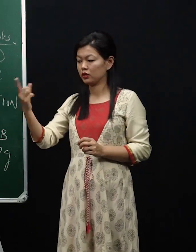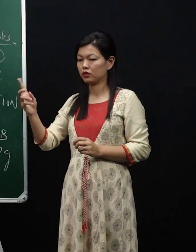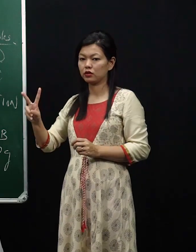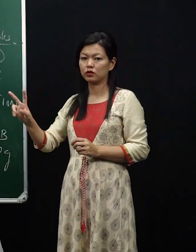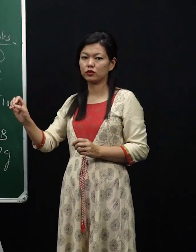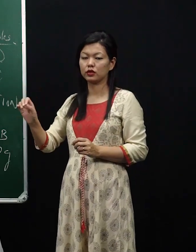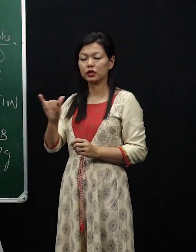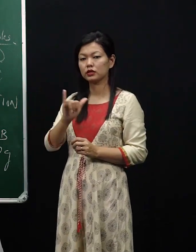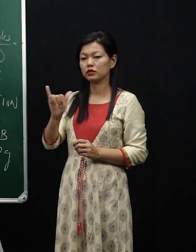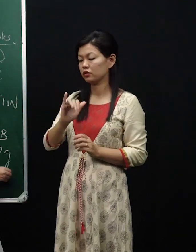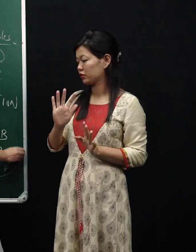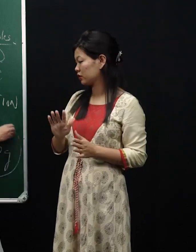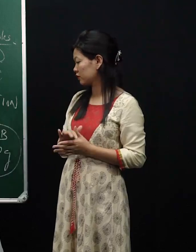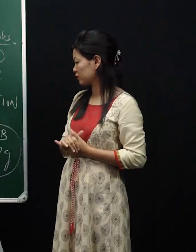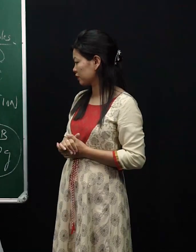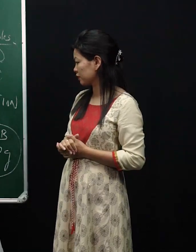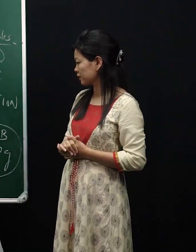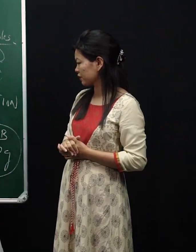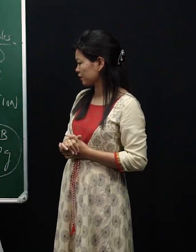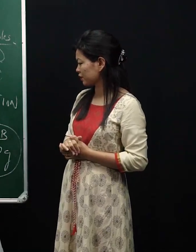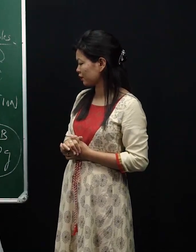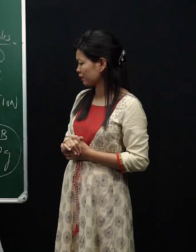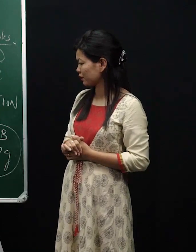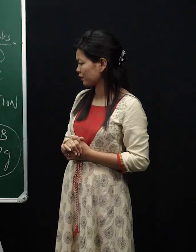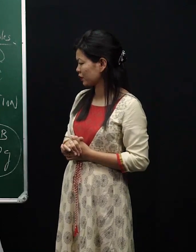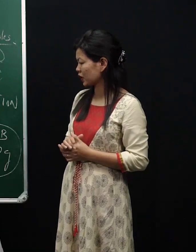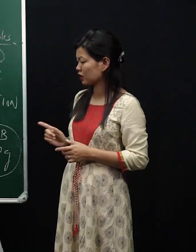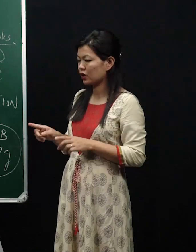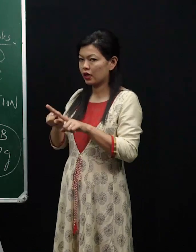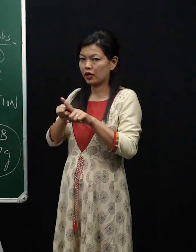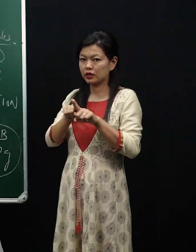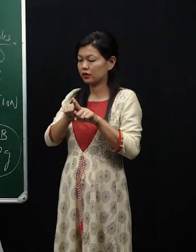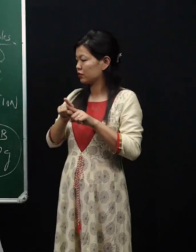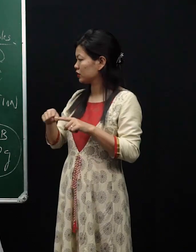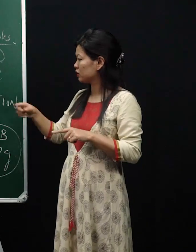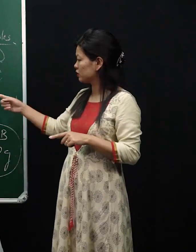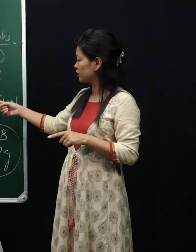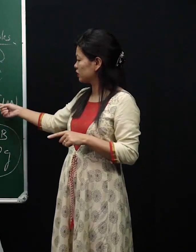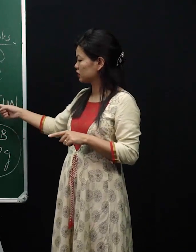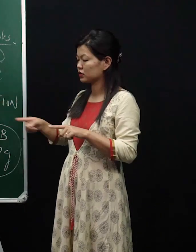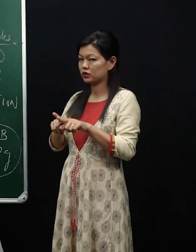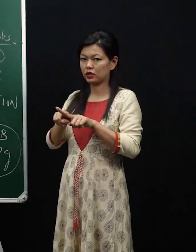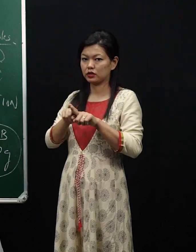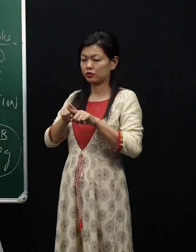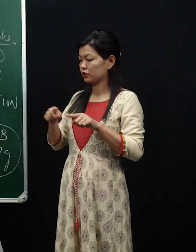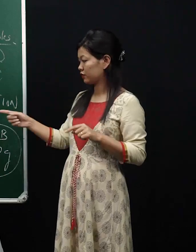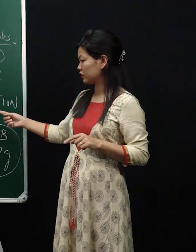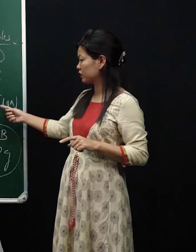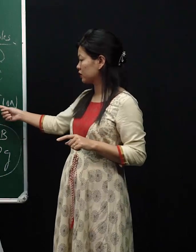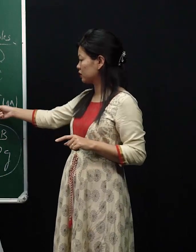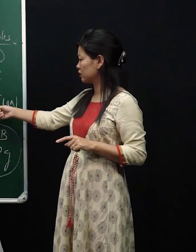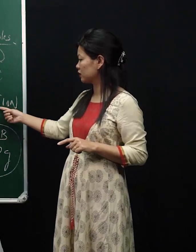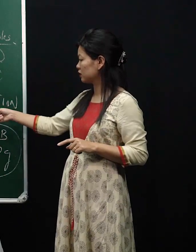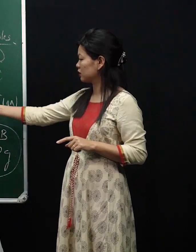Clear? So now this is an example for law of conservation of mass, but in